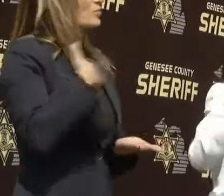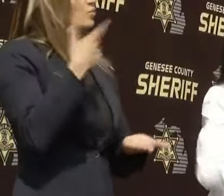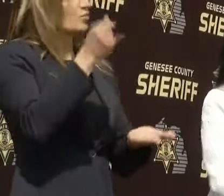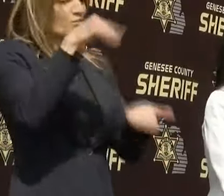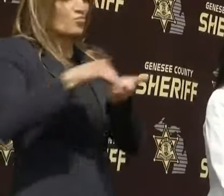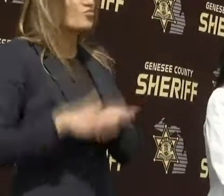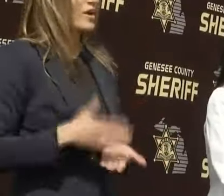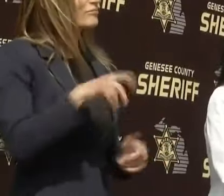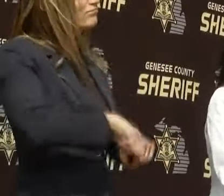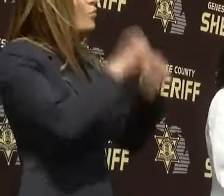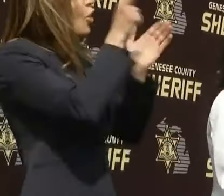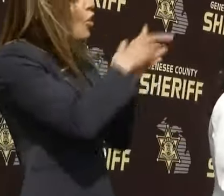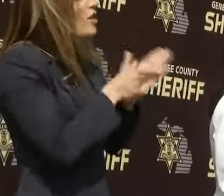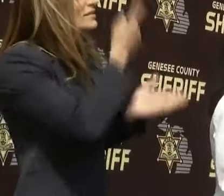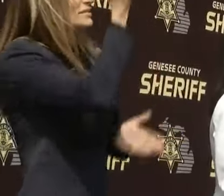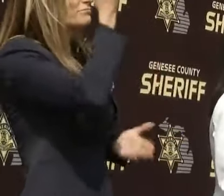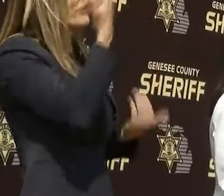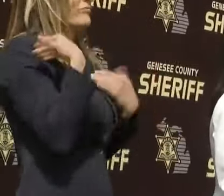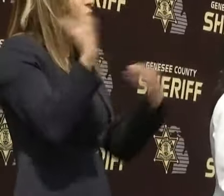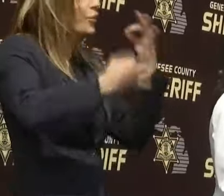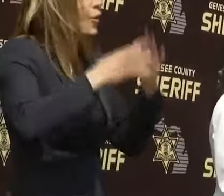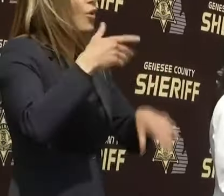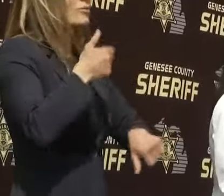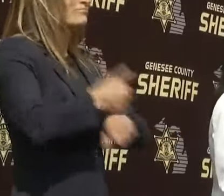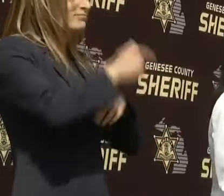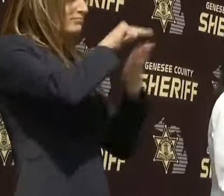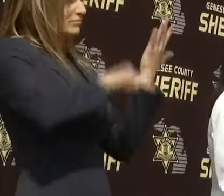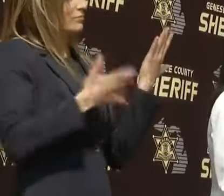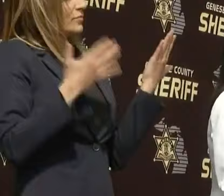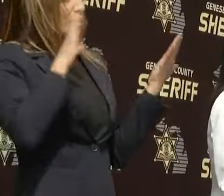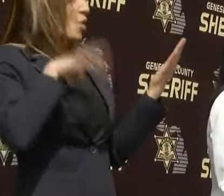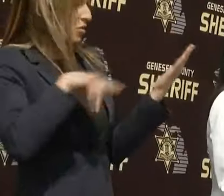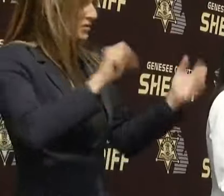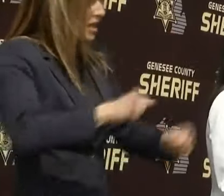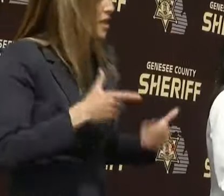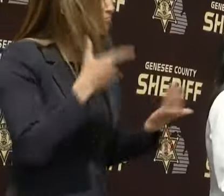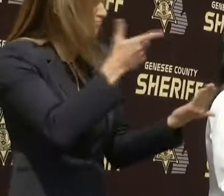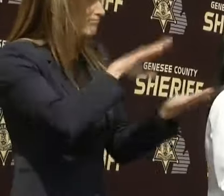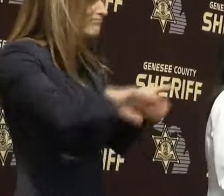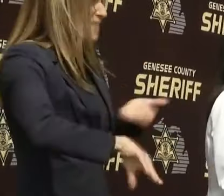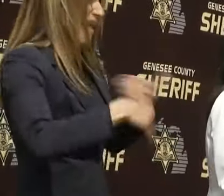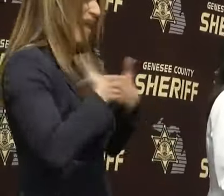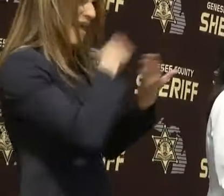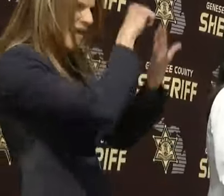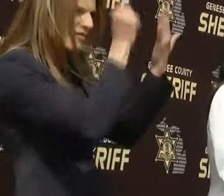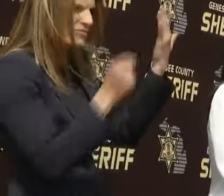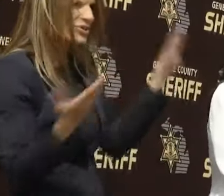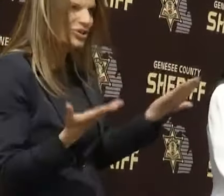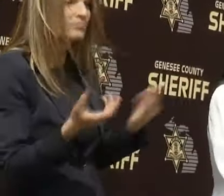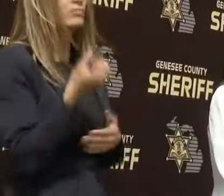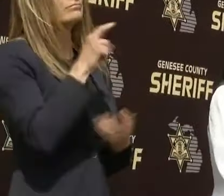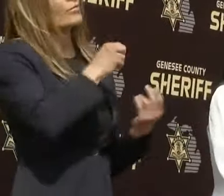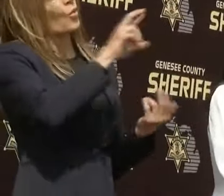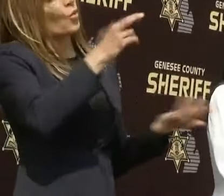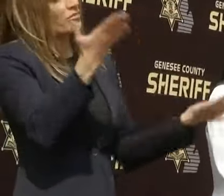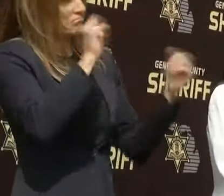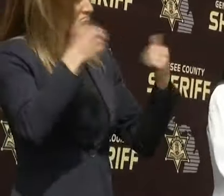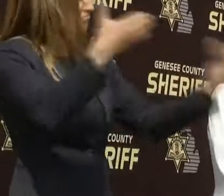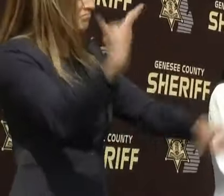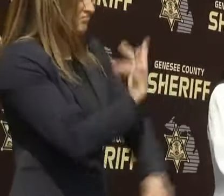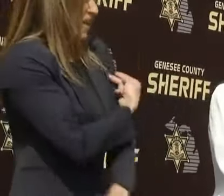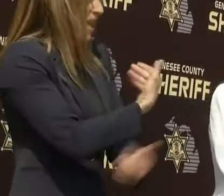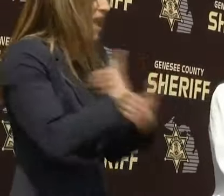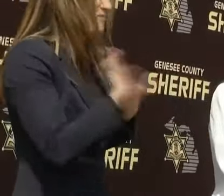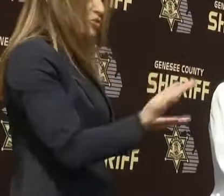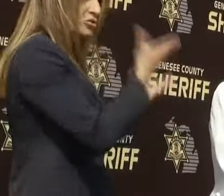cleared, whether you're here to get a vaccination, and I hope you avail yourself that opportunity if you haven't already, or whether you're here to